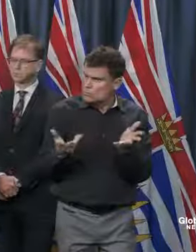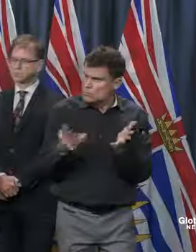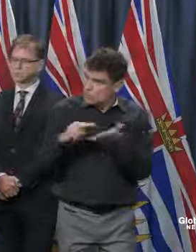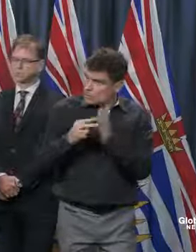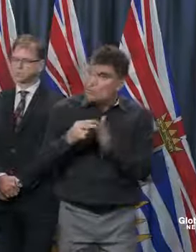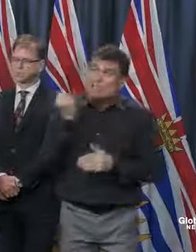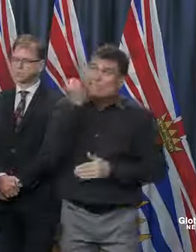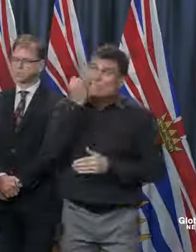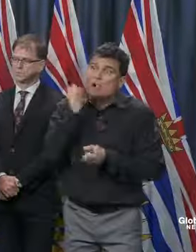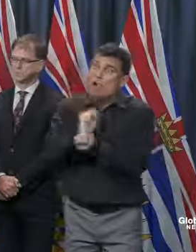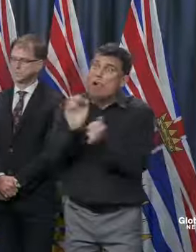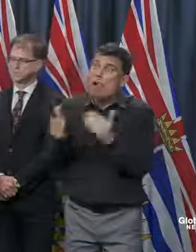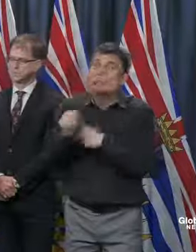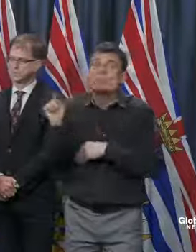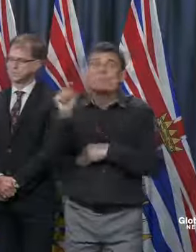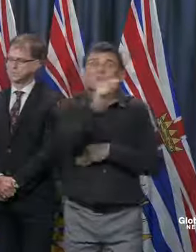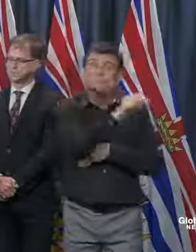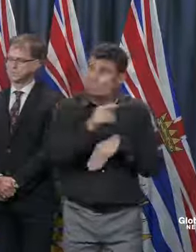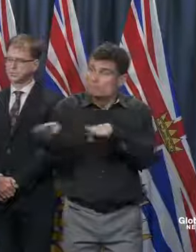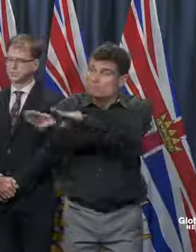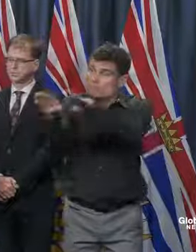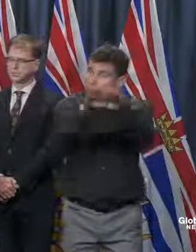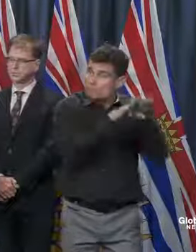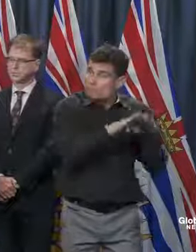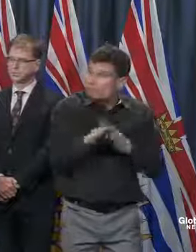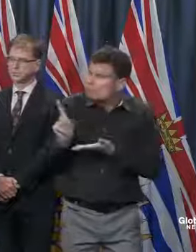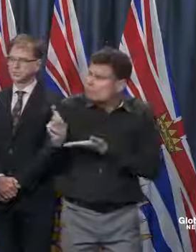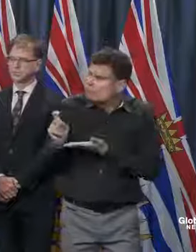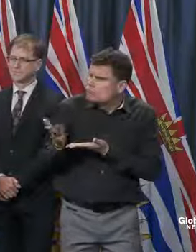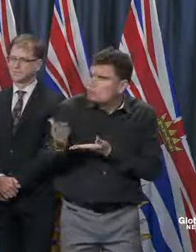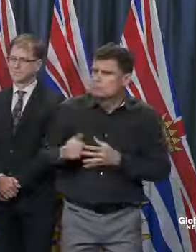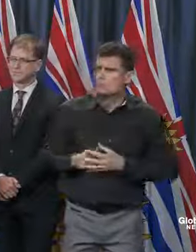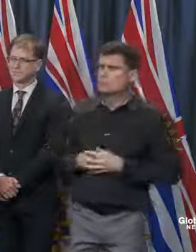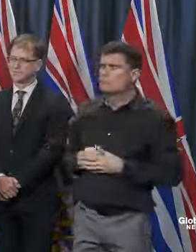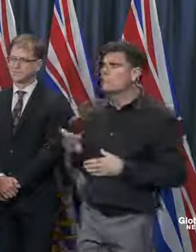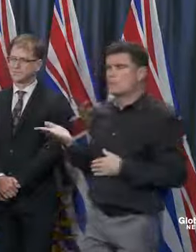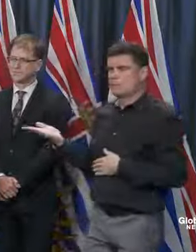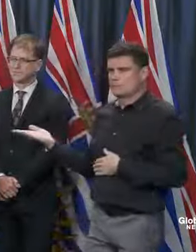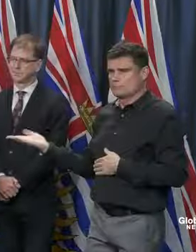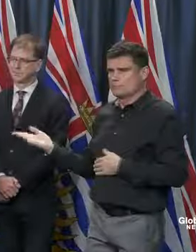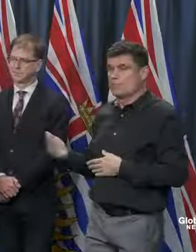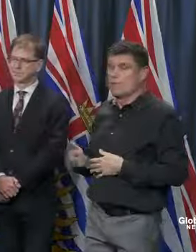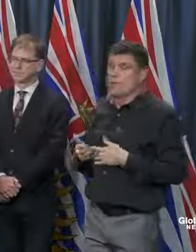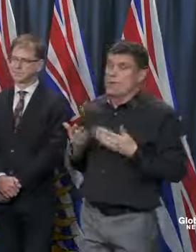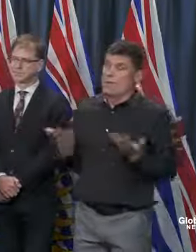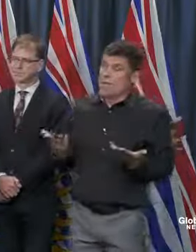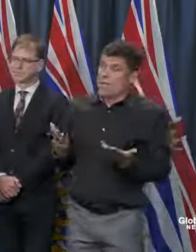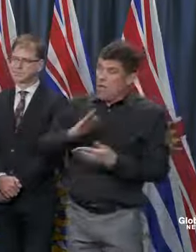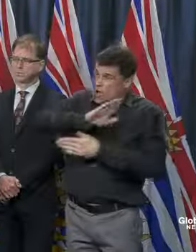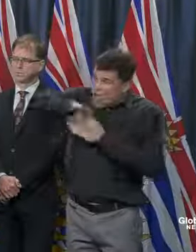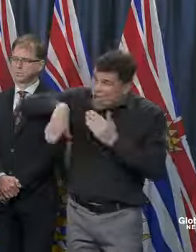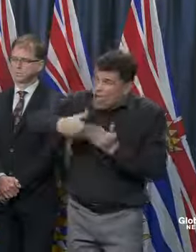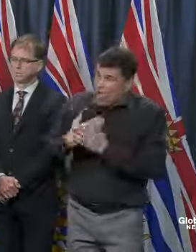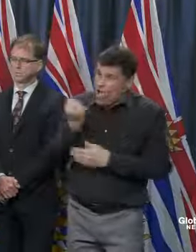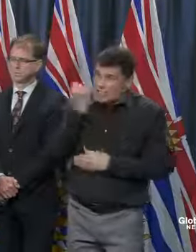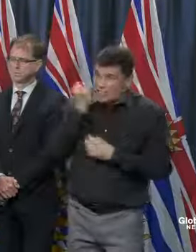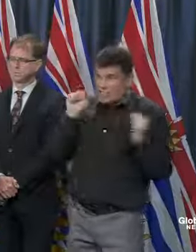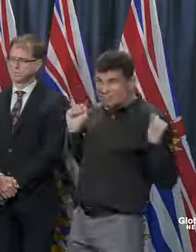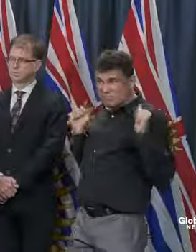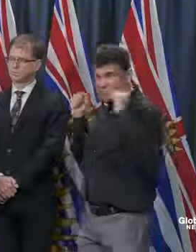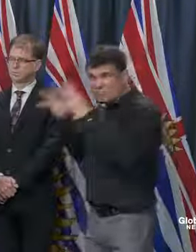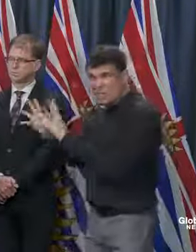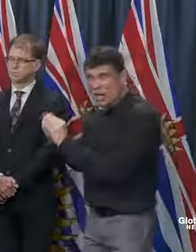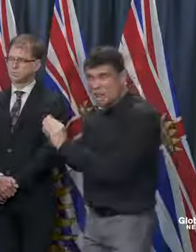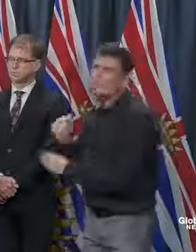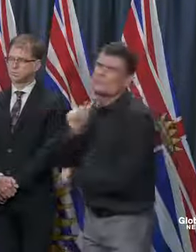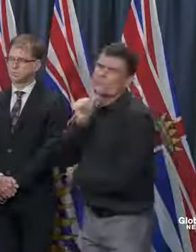Yeah, not all dentists attended the conference, so we're not aware of risk in any other dental